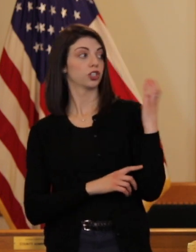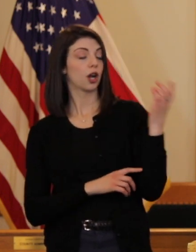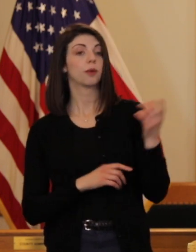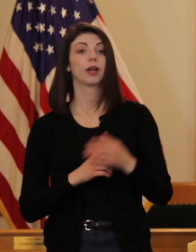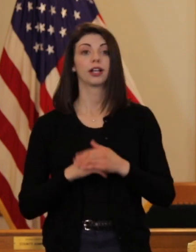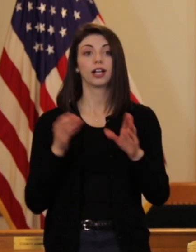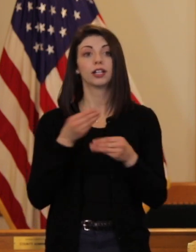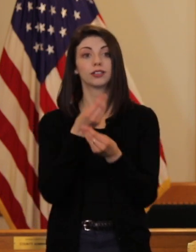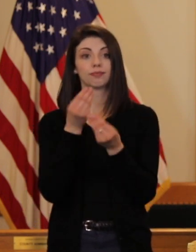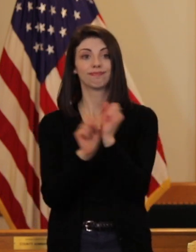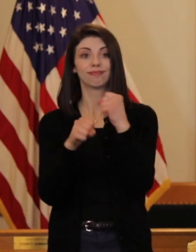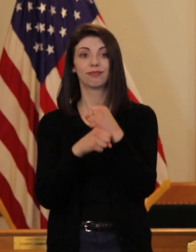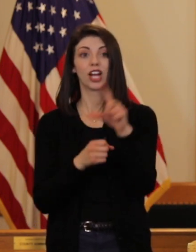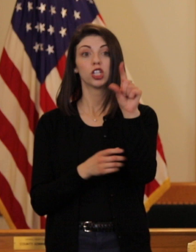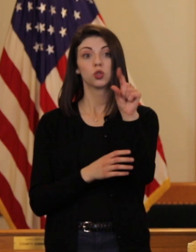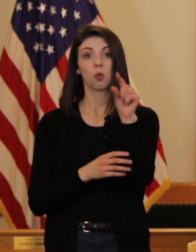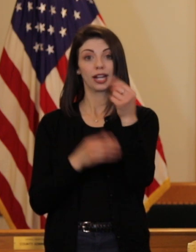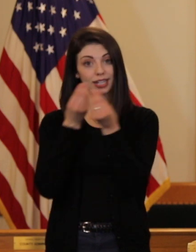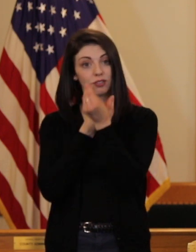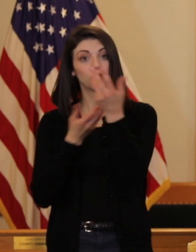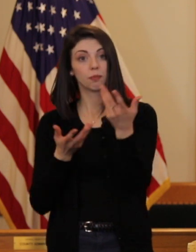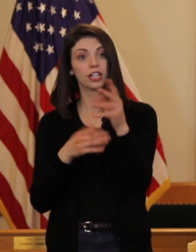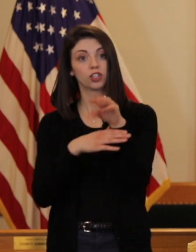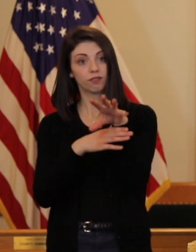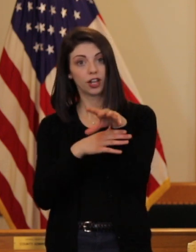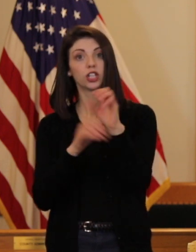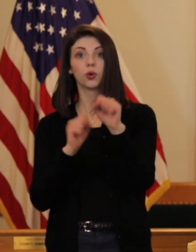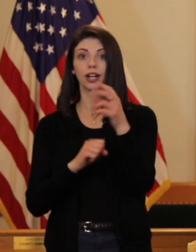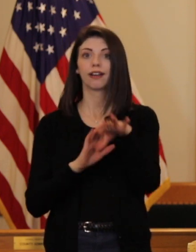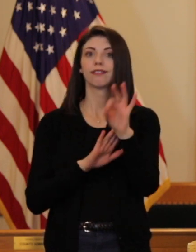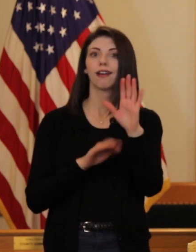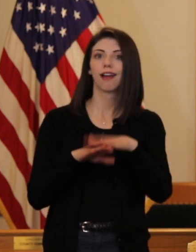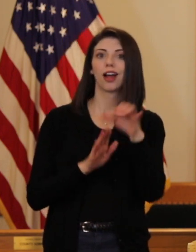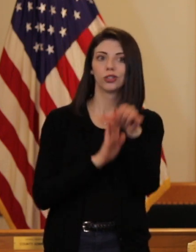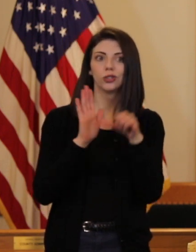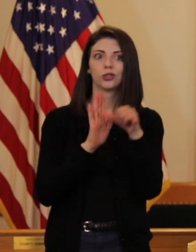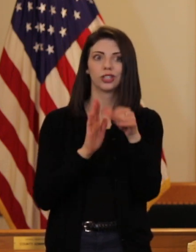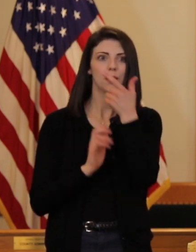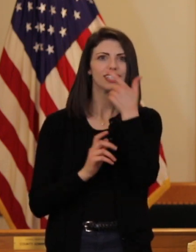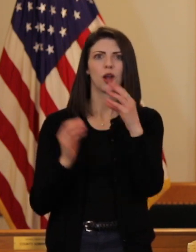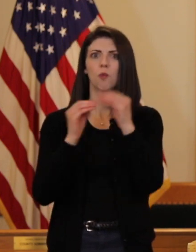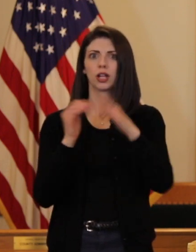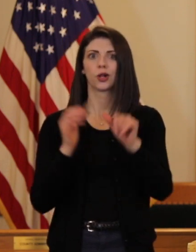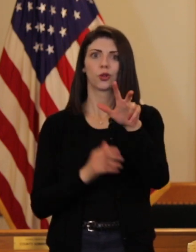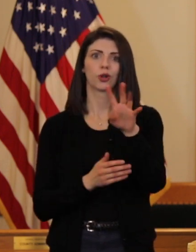informational videos. The videos are posted to the county YouTube channel and have been viewed more than 34,000